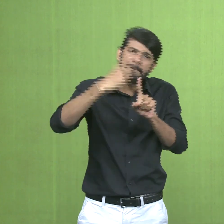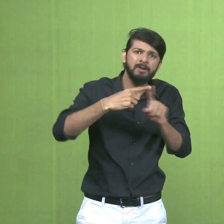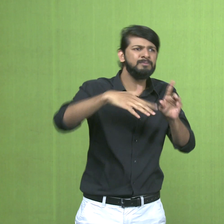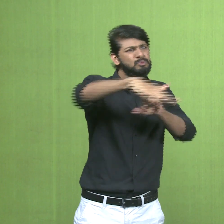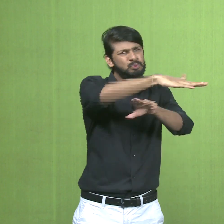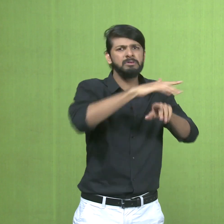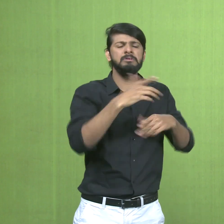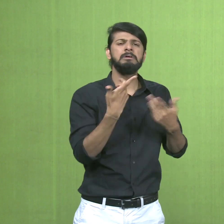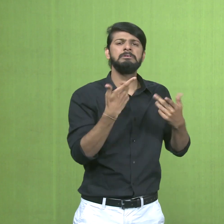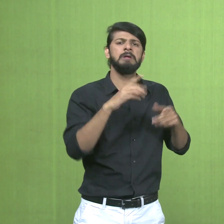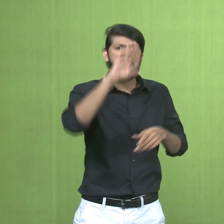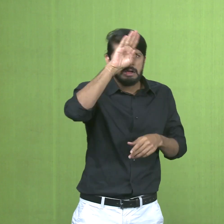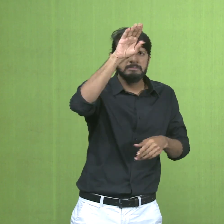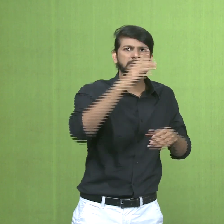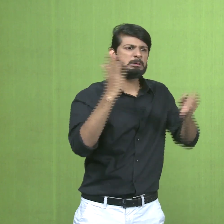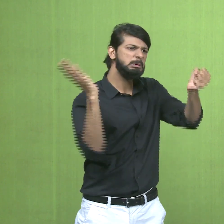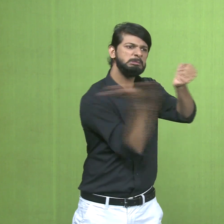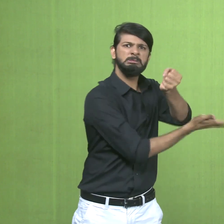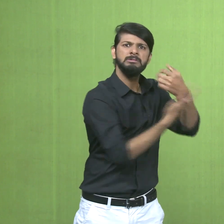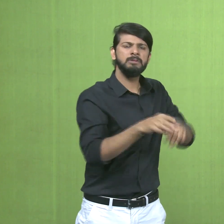in and around the city.